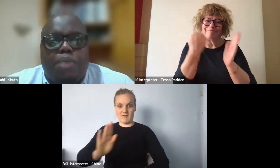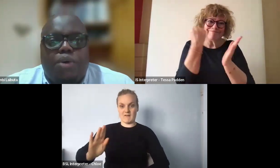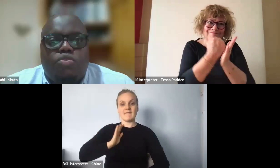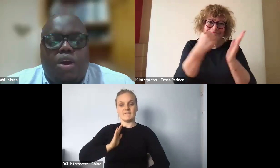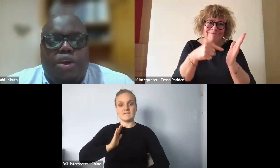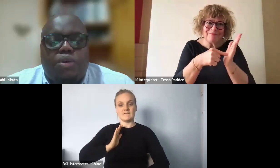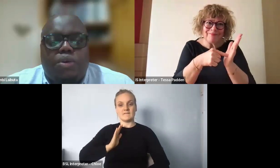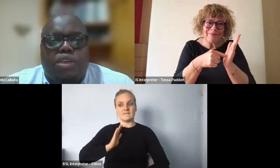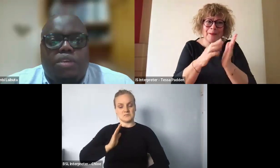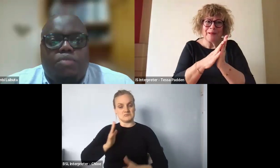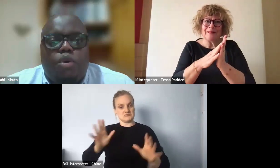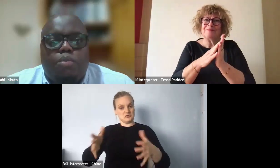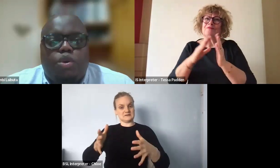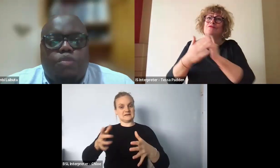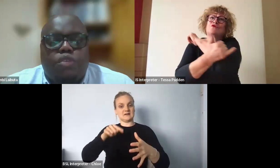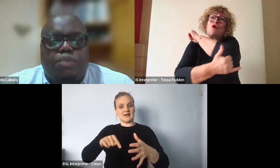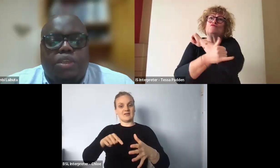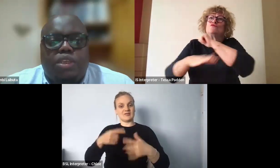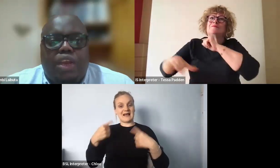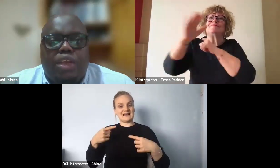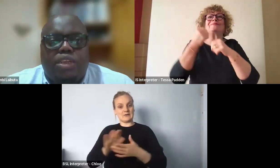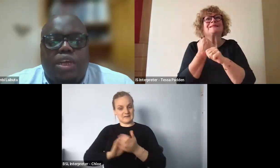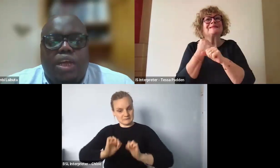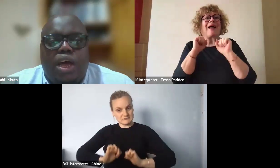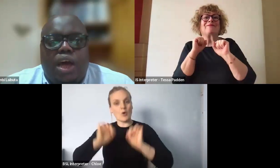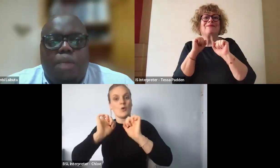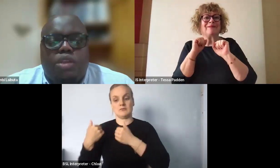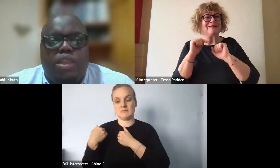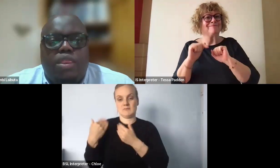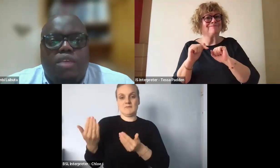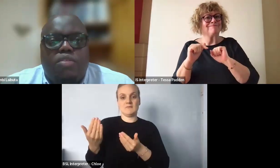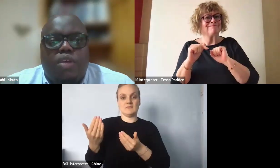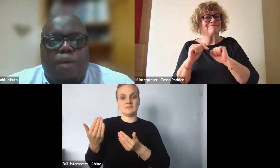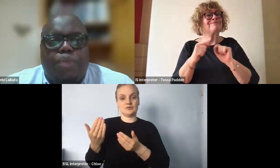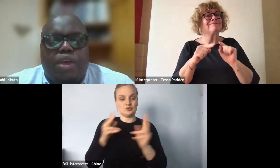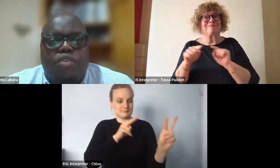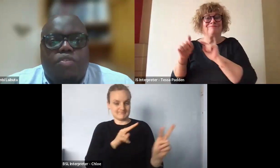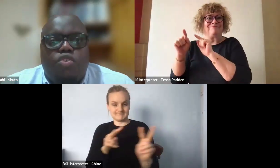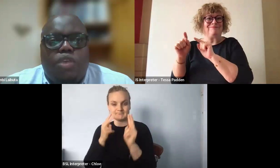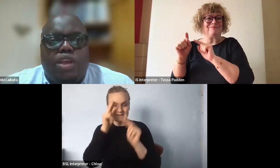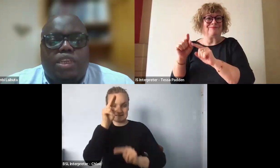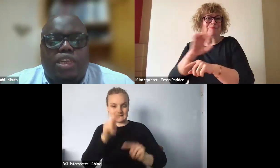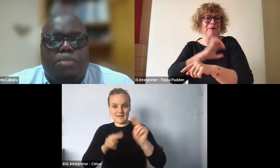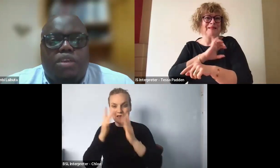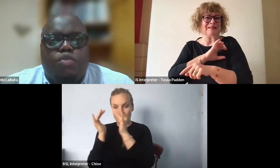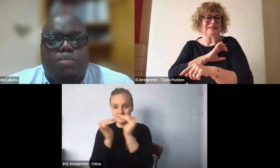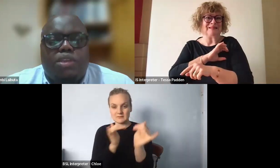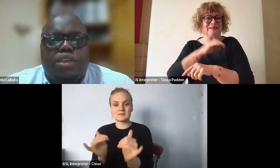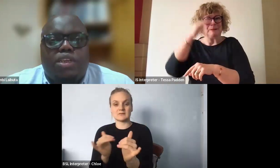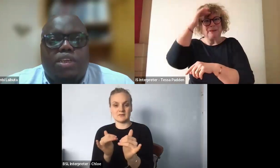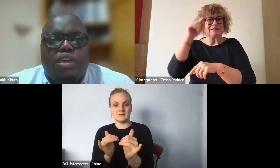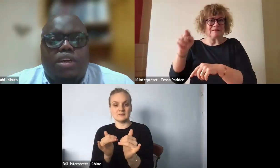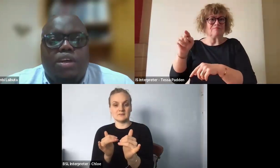give them power to carry out certain forms of surveillance. And mostly these agents are usually exempted